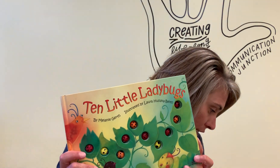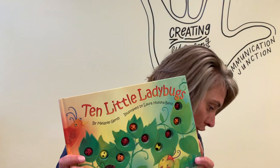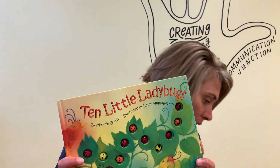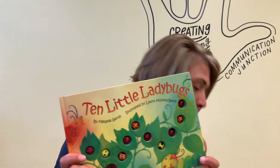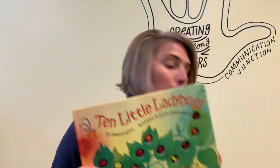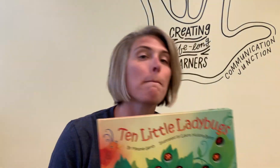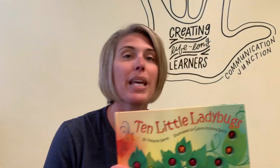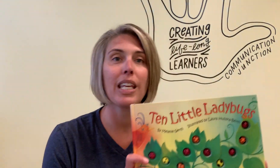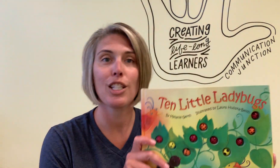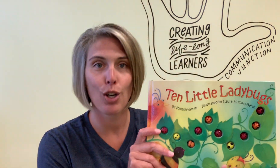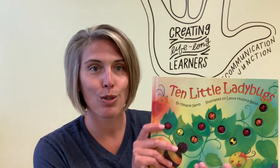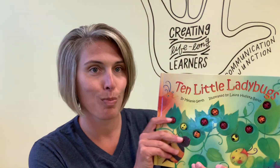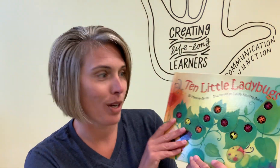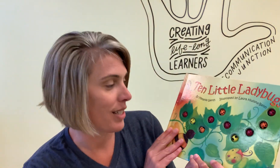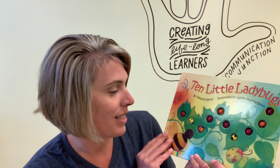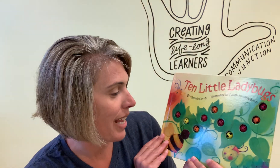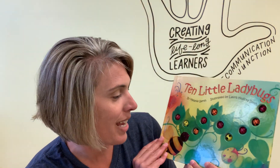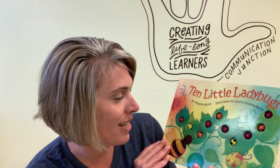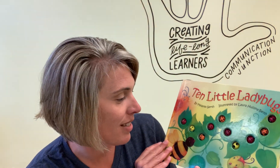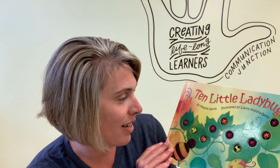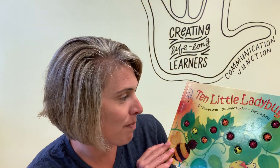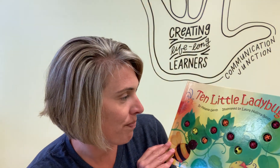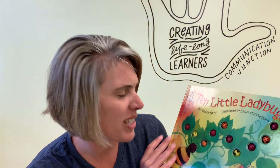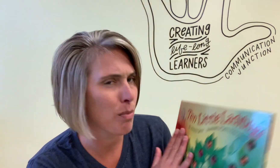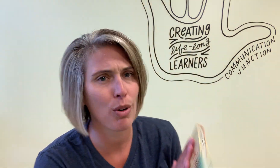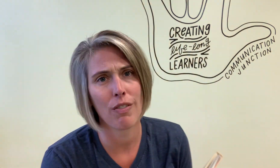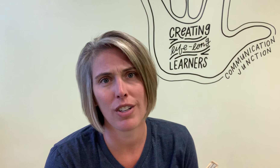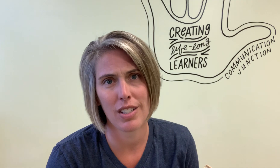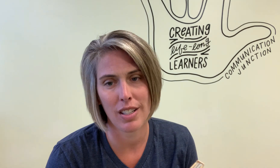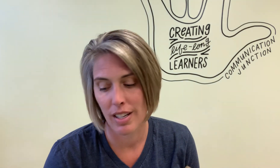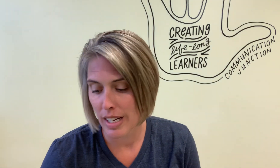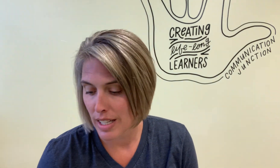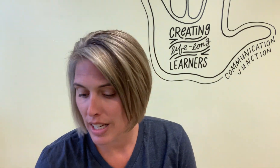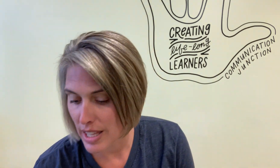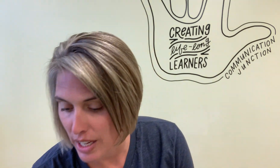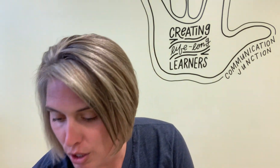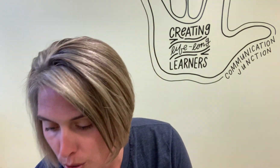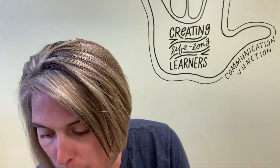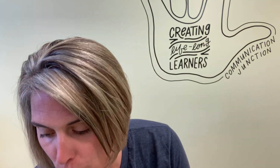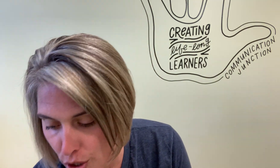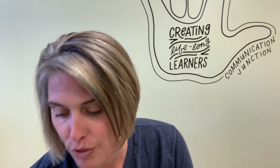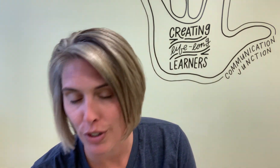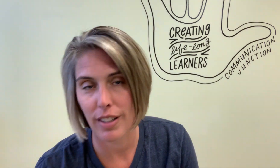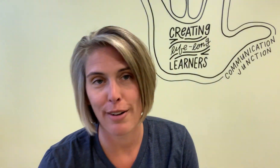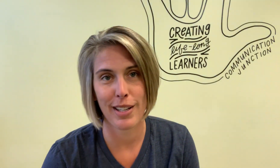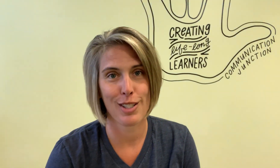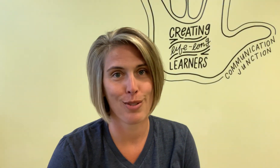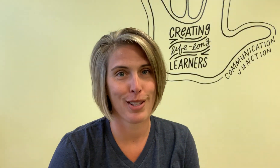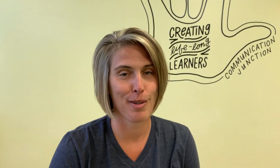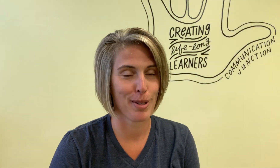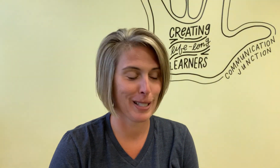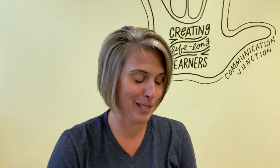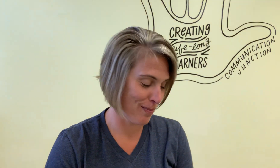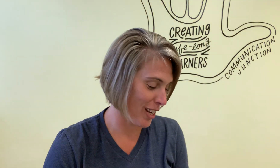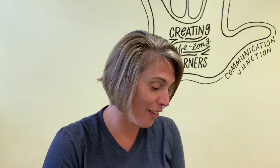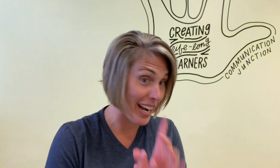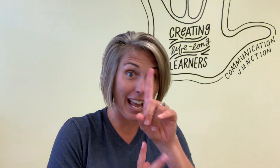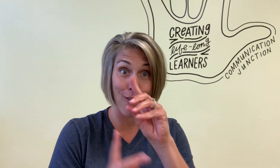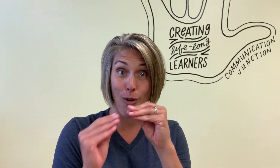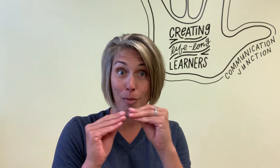just Piggy Toes Press. And it's important for us to thank those publishers for allowing us to read their books. All right, I have one more